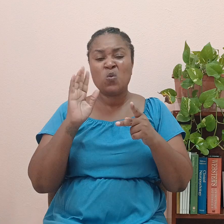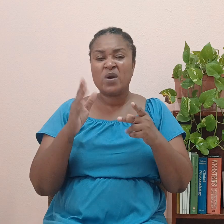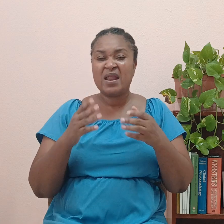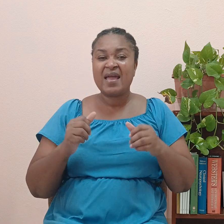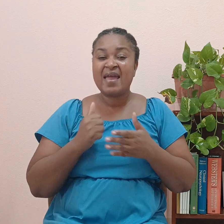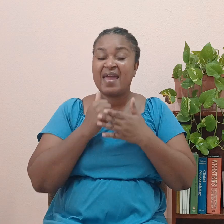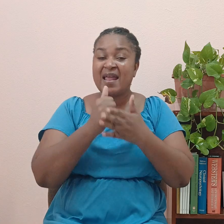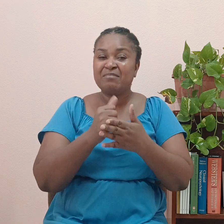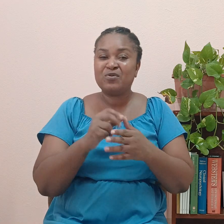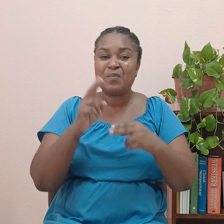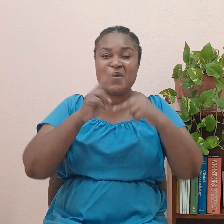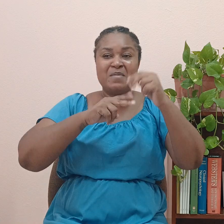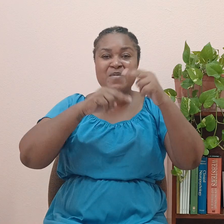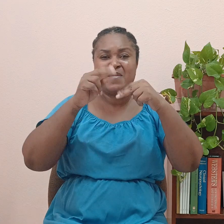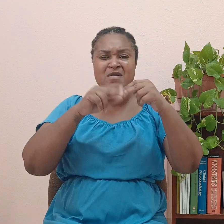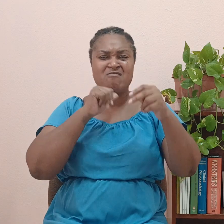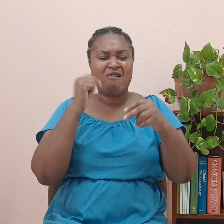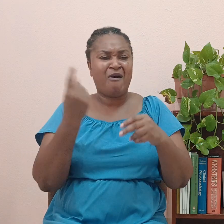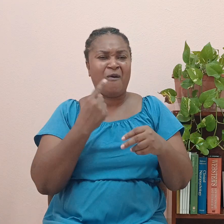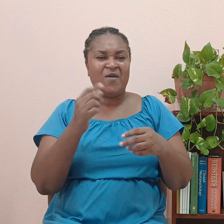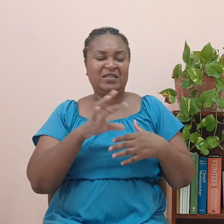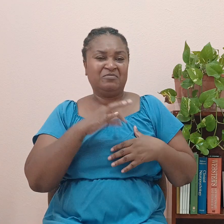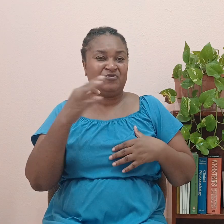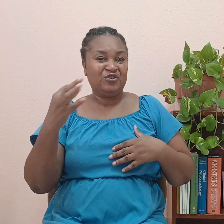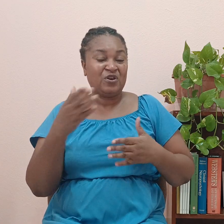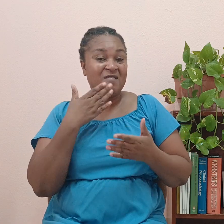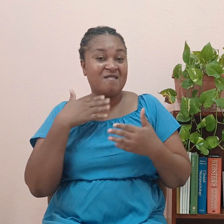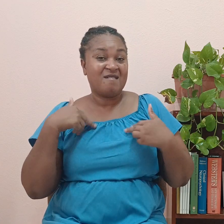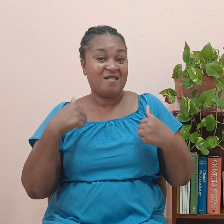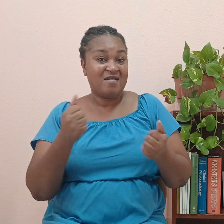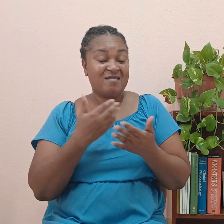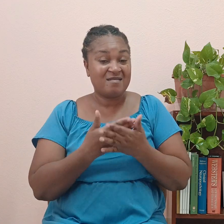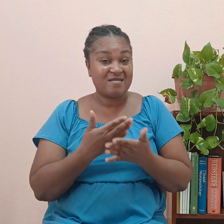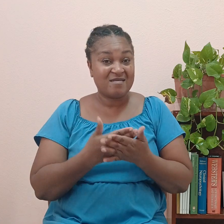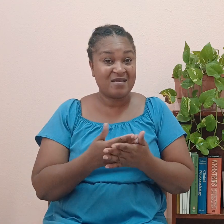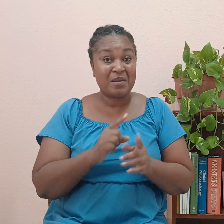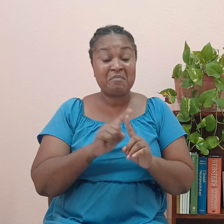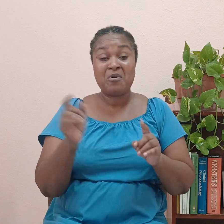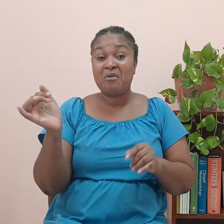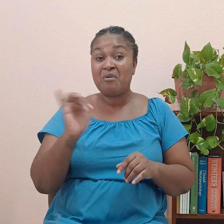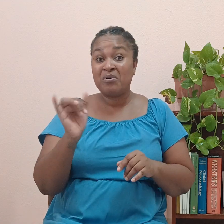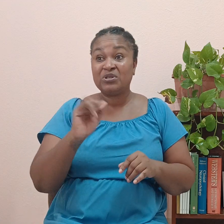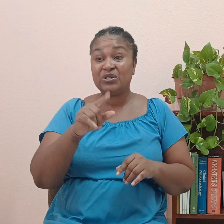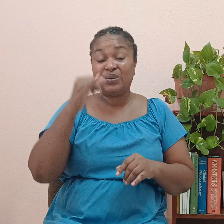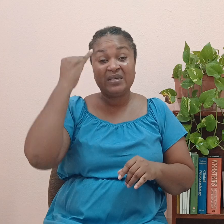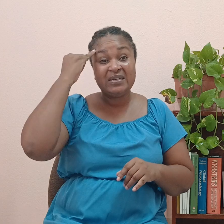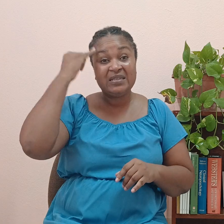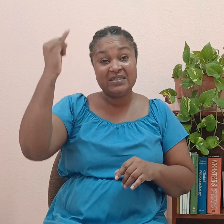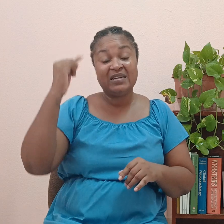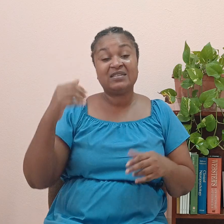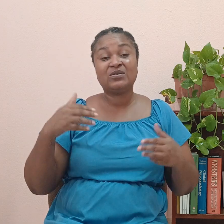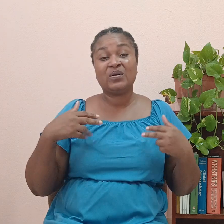not only your spiritual wellness, but also your intellectual wellness.